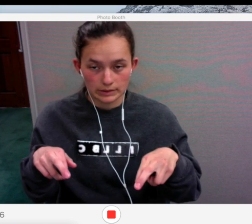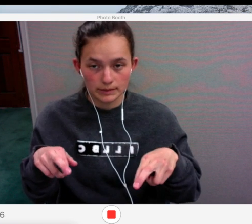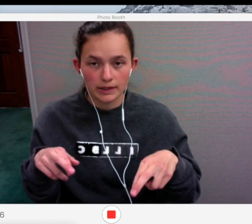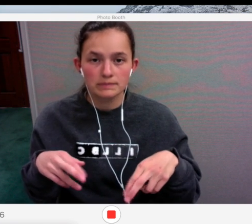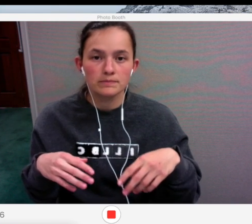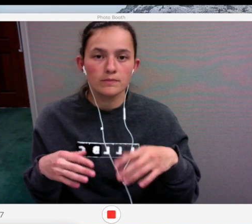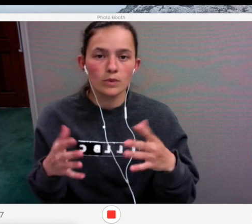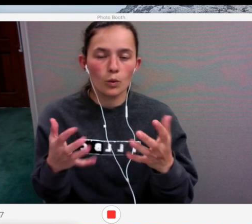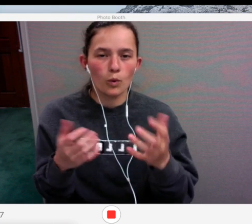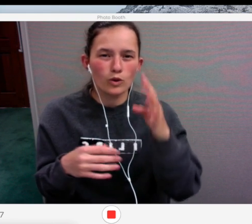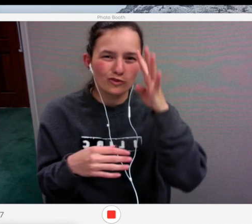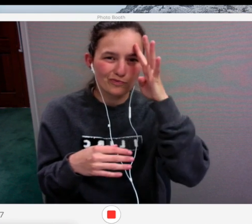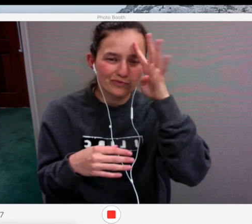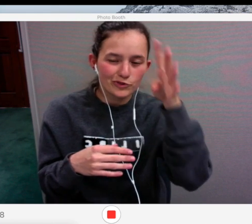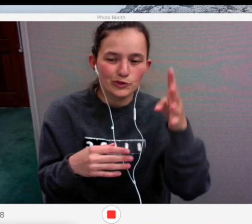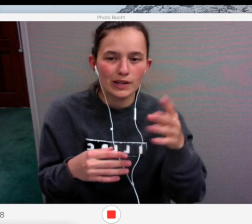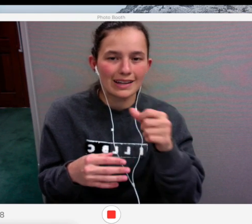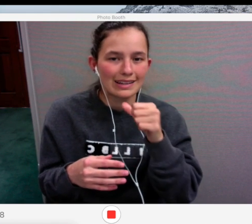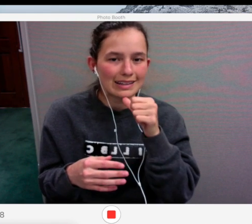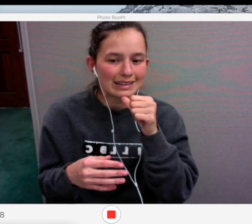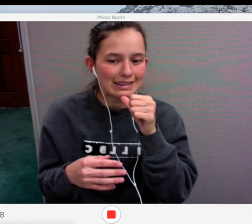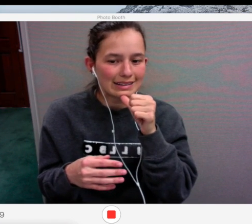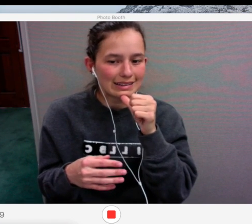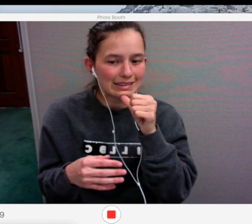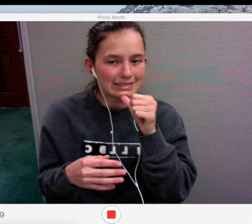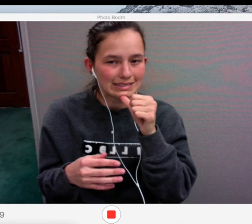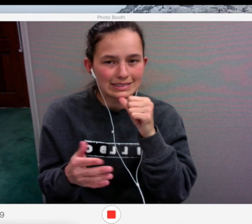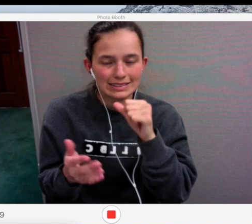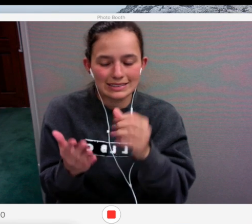develop a skills-based resume.